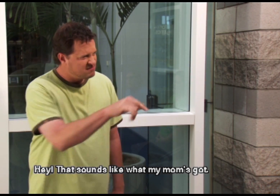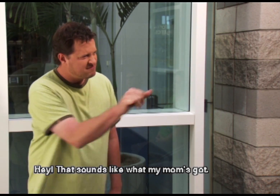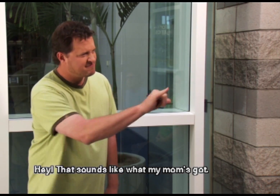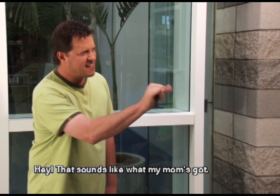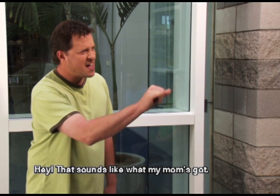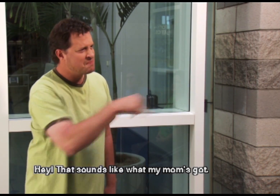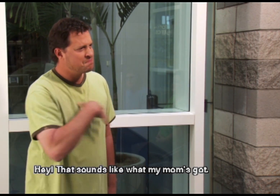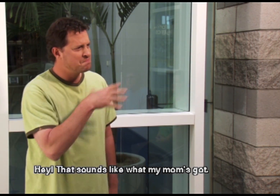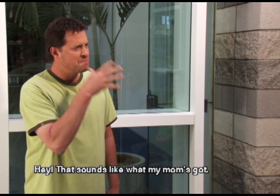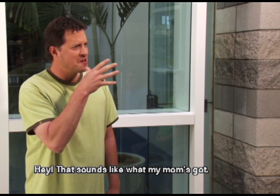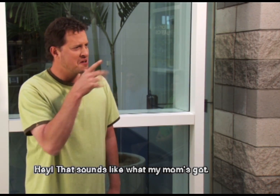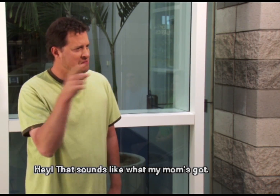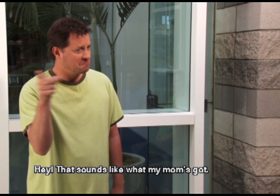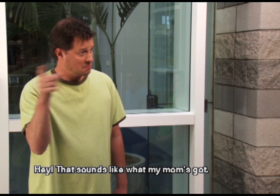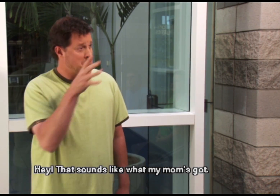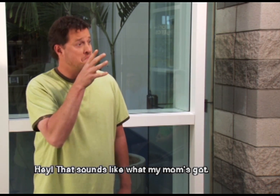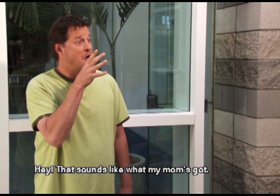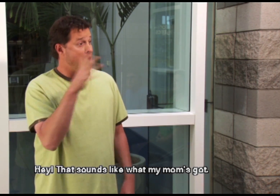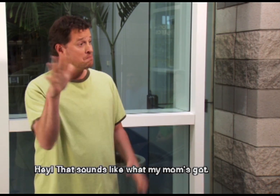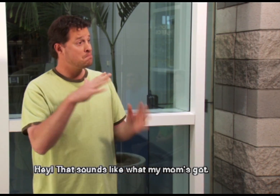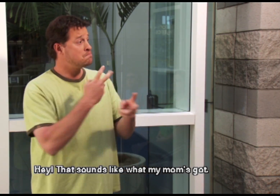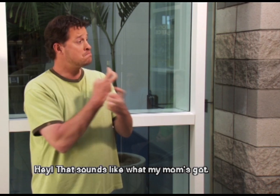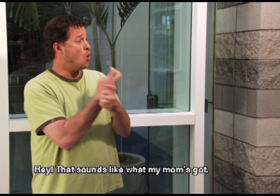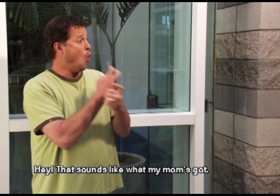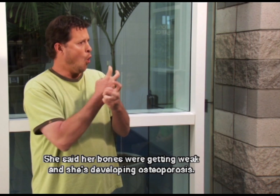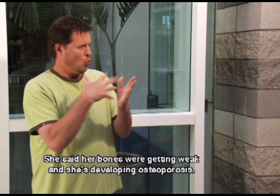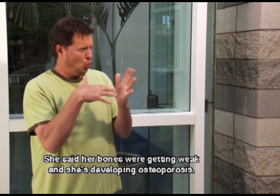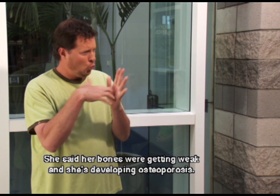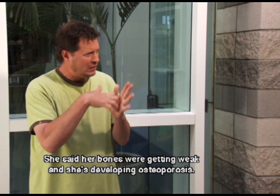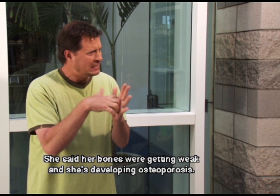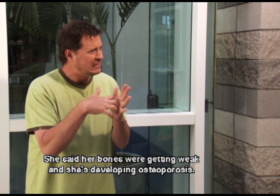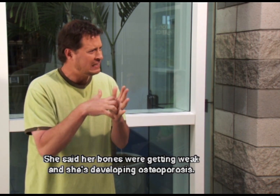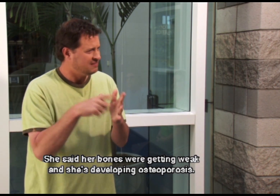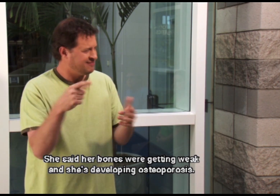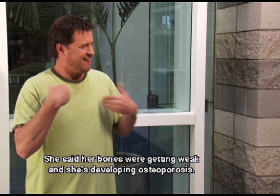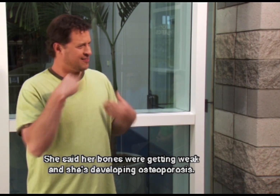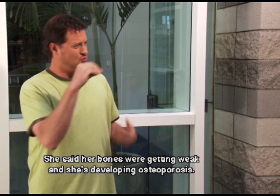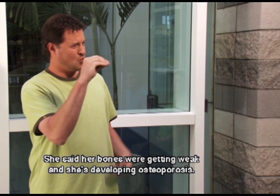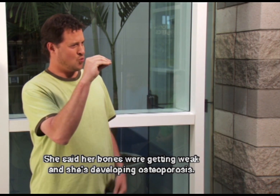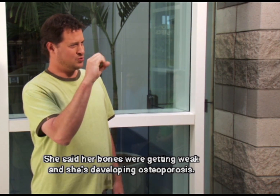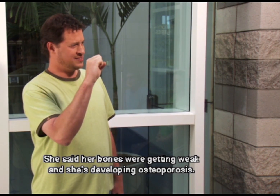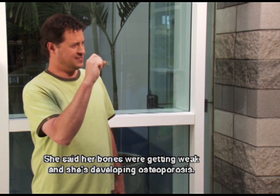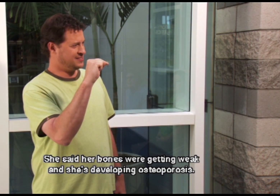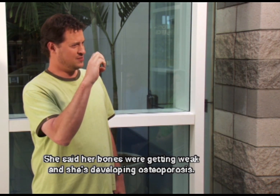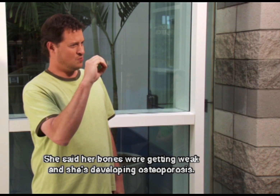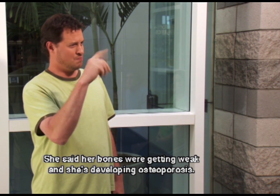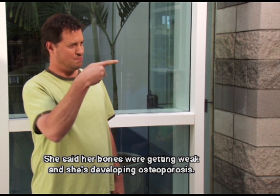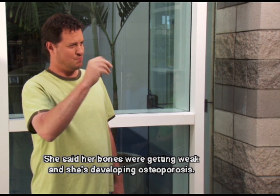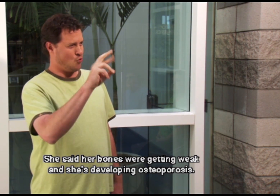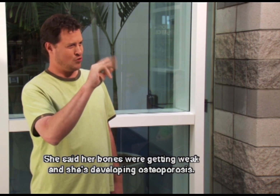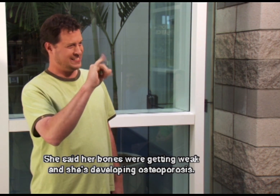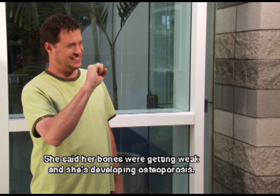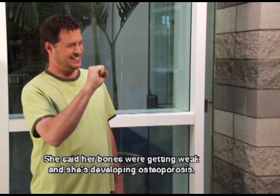Hey, that sounds like what my mom's got. She said her bones were getting weak and she's developing